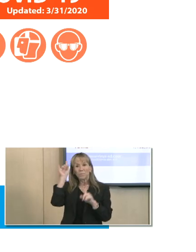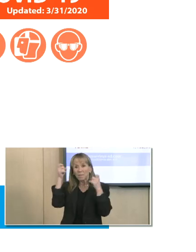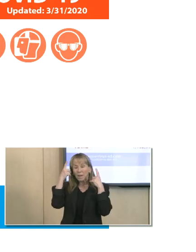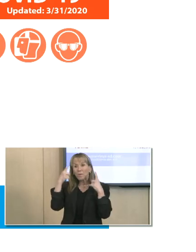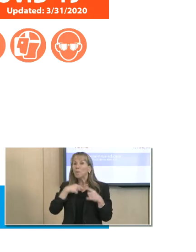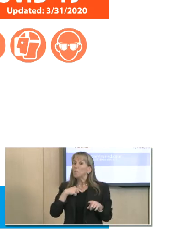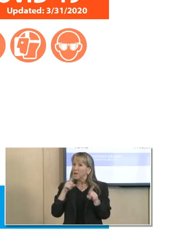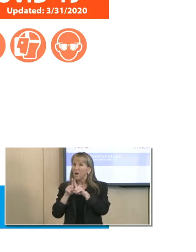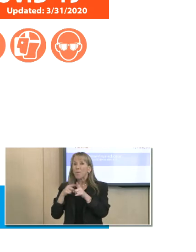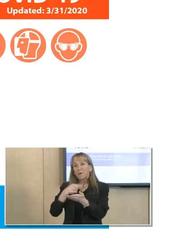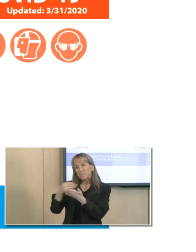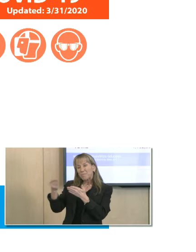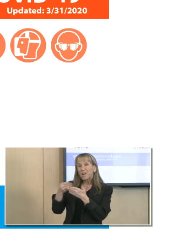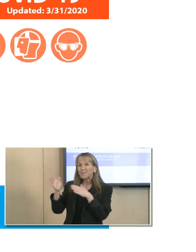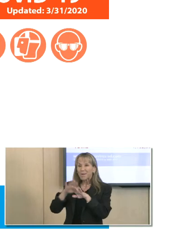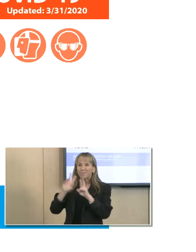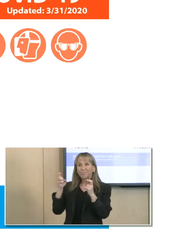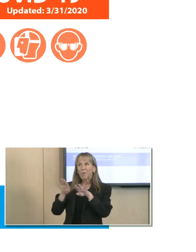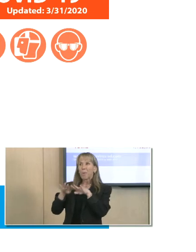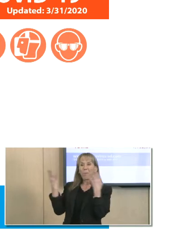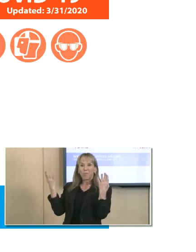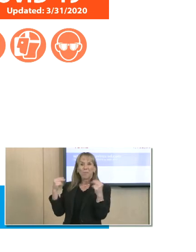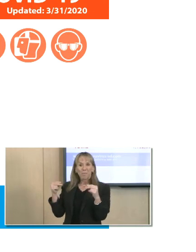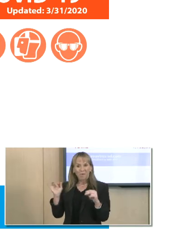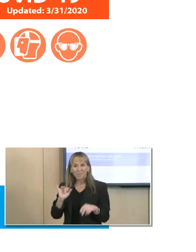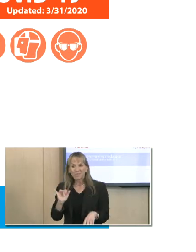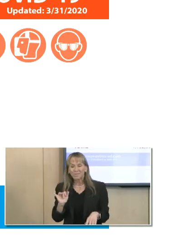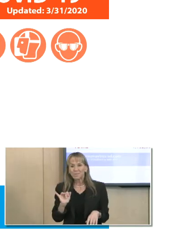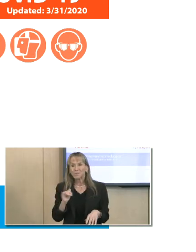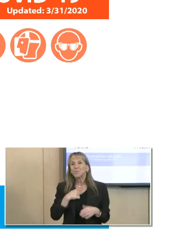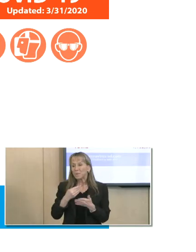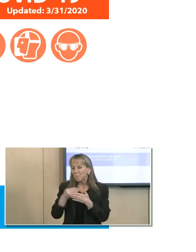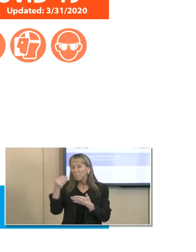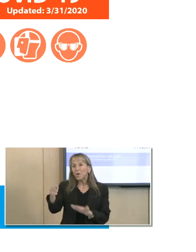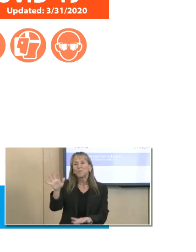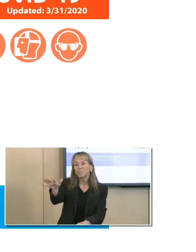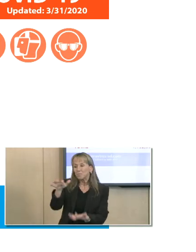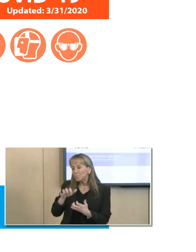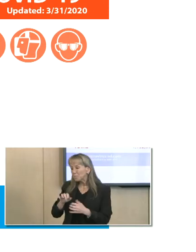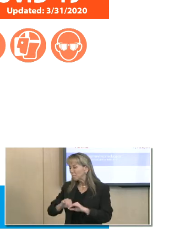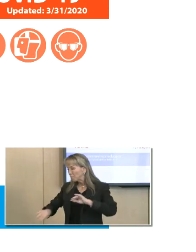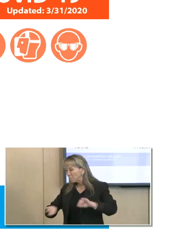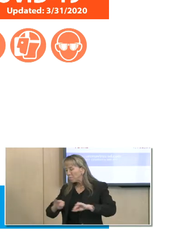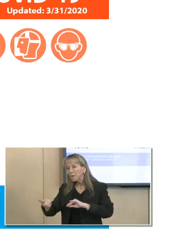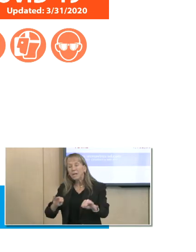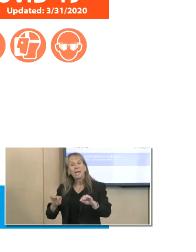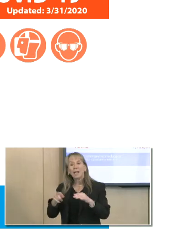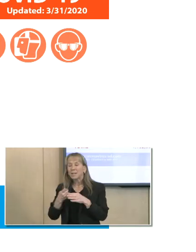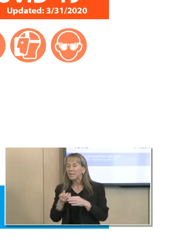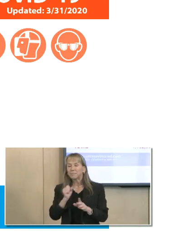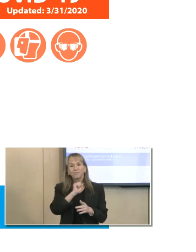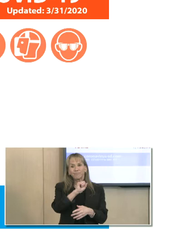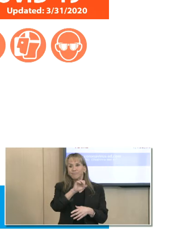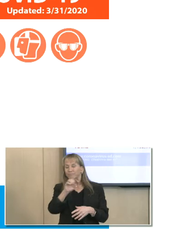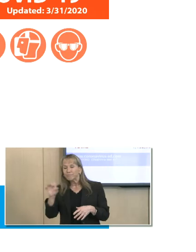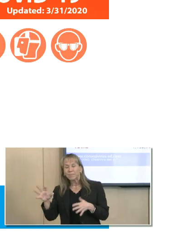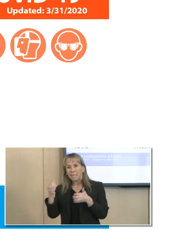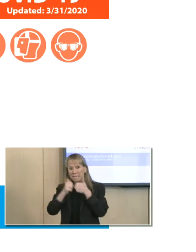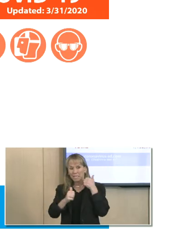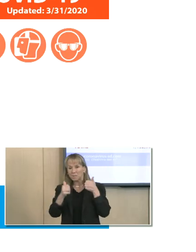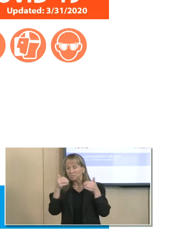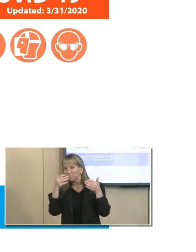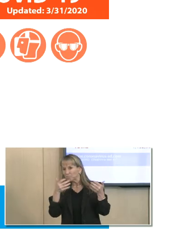open market and purchase these items. We bring them in, we sort them, and then we fulfill as best we can every request we